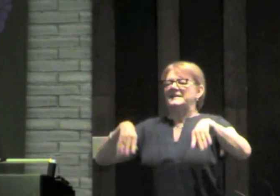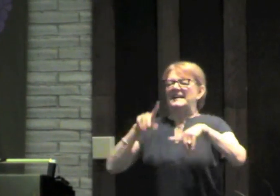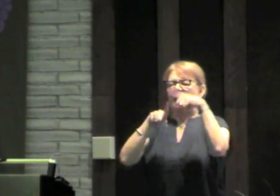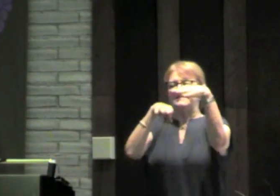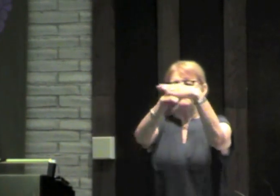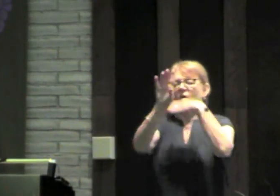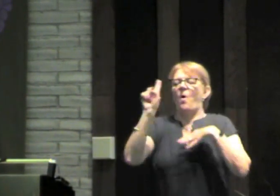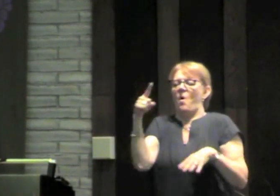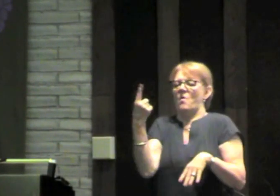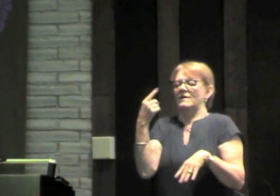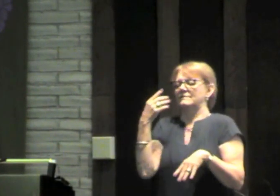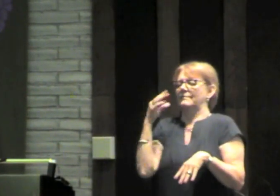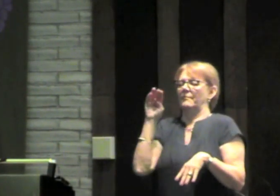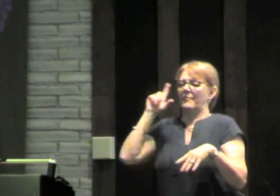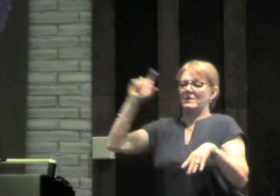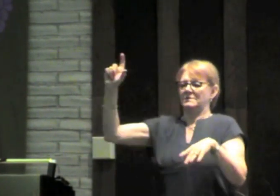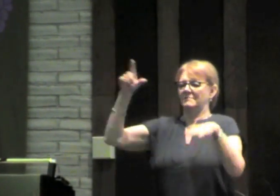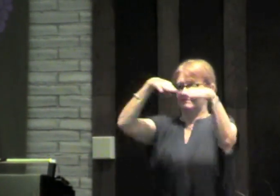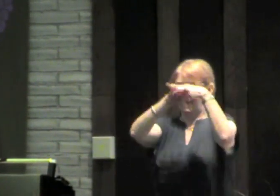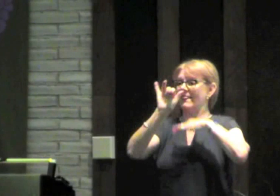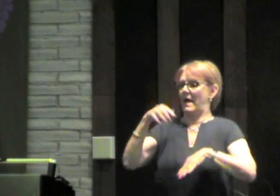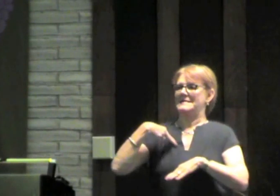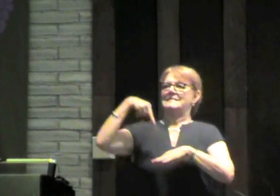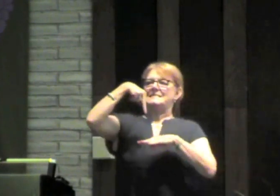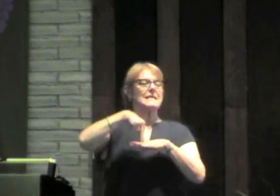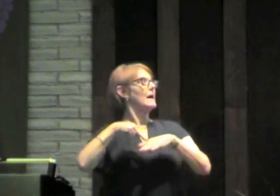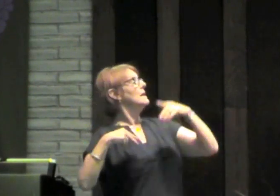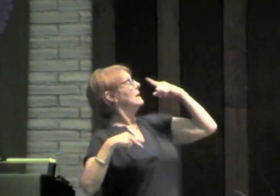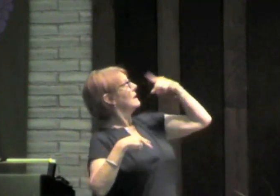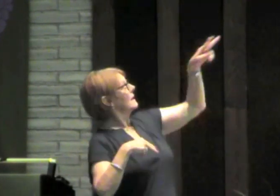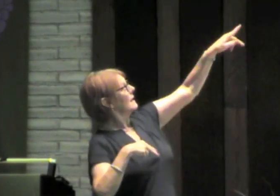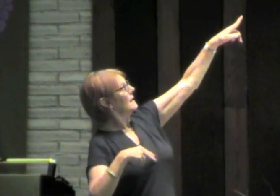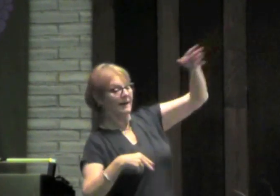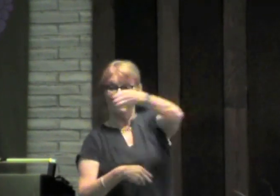garb, and we didn't have any of the stuff to change into. So it's actually a Muslim